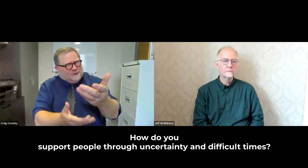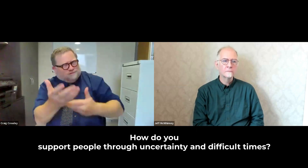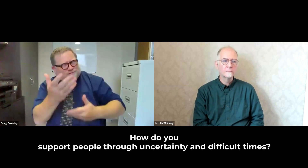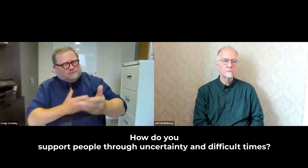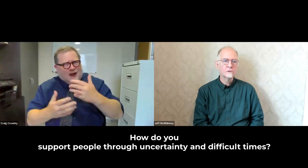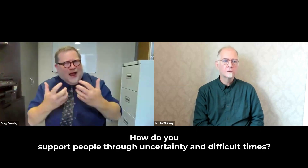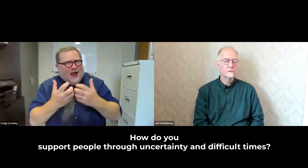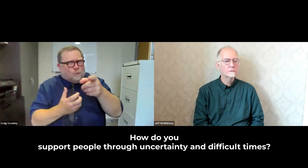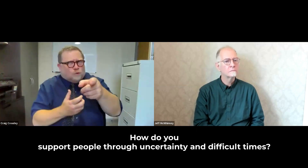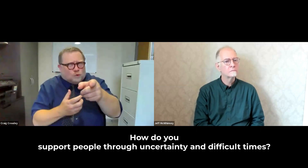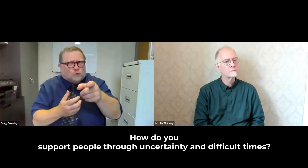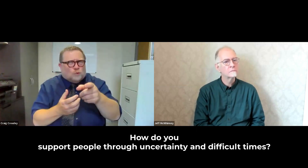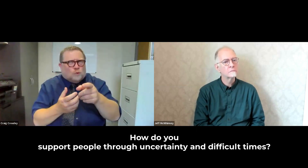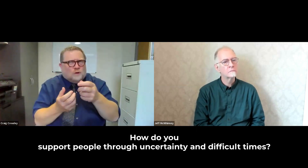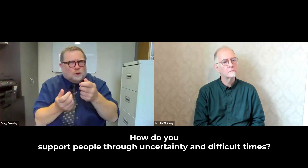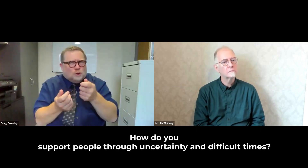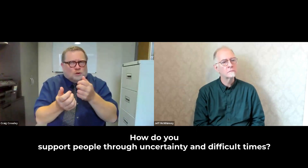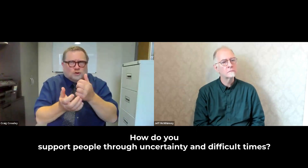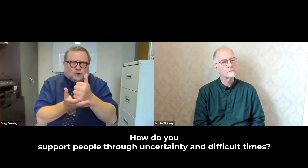I mean, obviously,